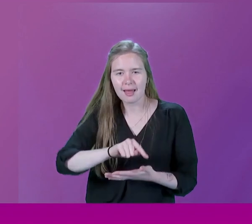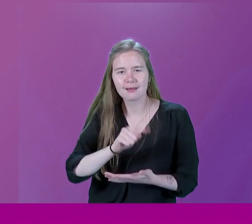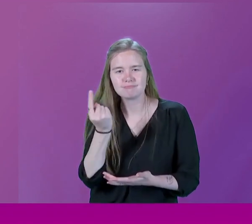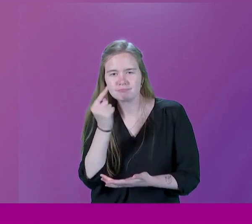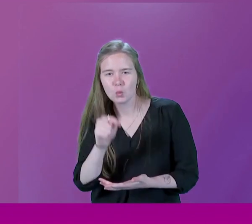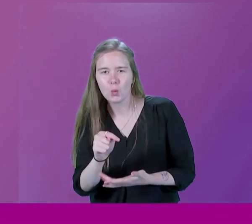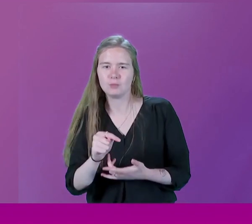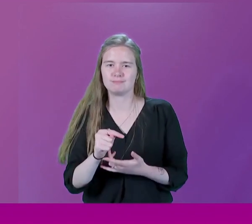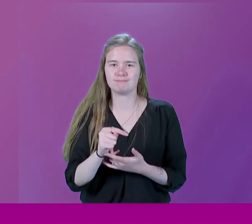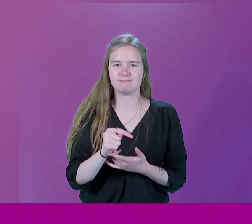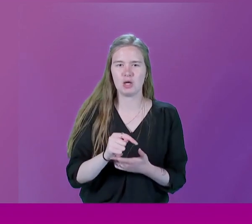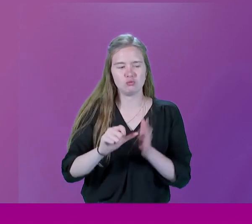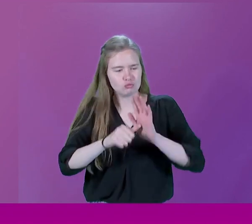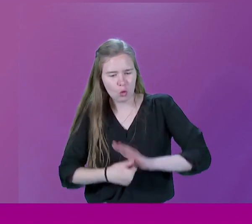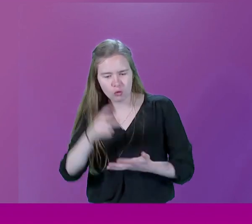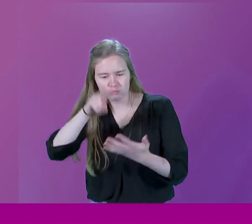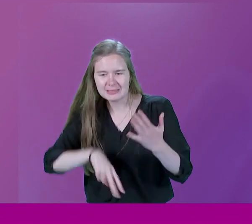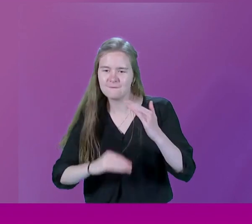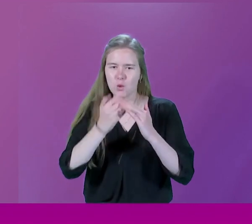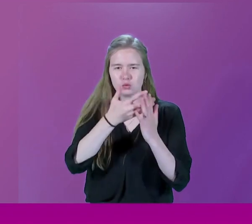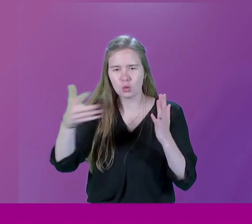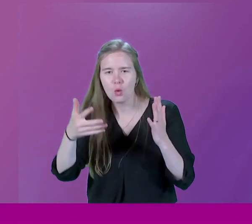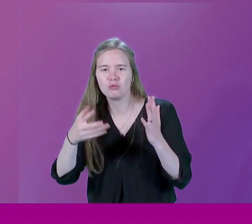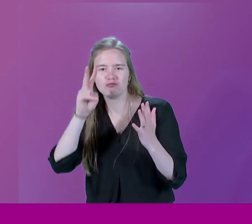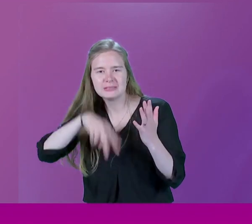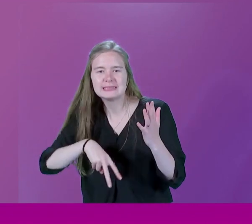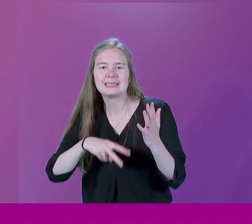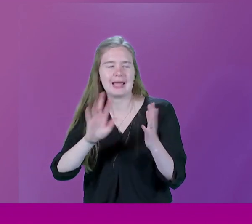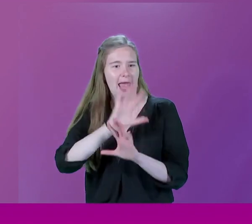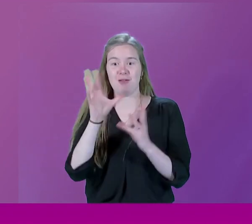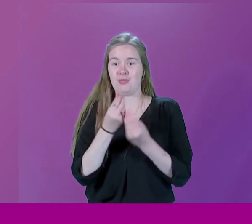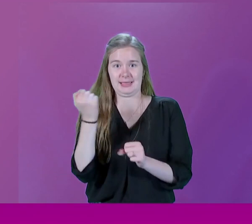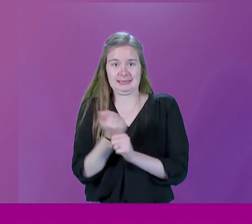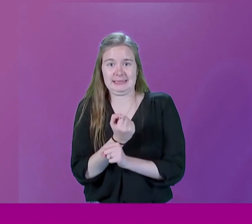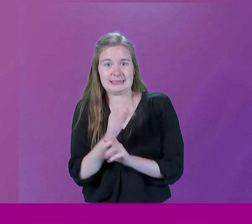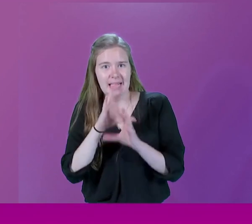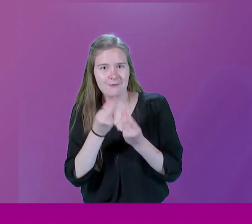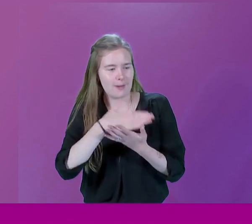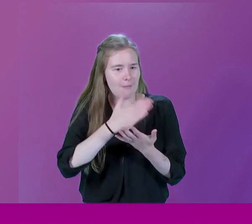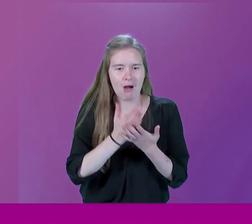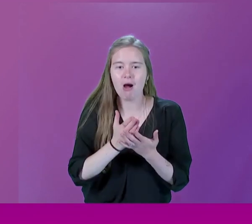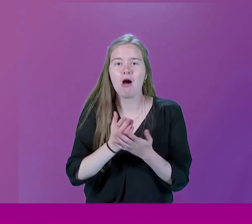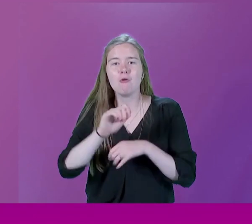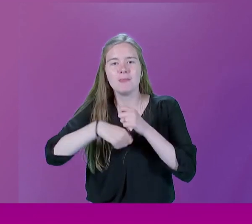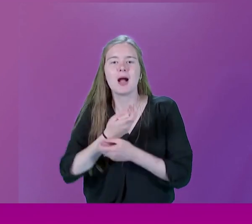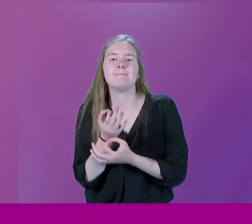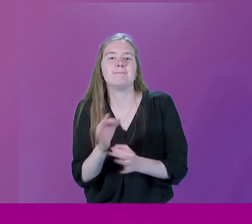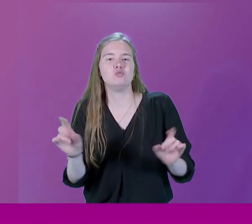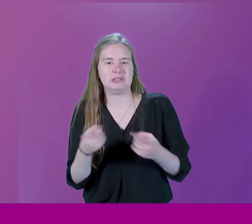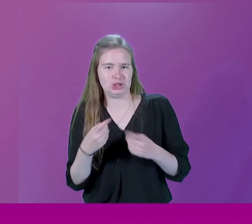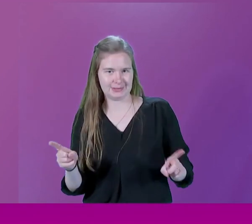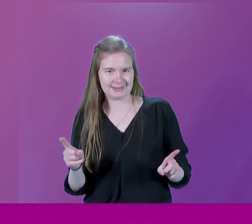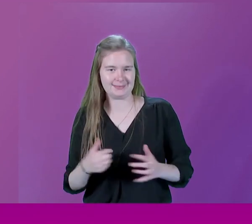music, doing choral reading, full score reading, transposition, you name it, every aspect of being a